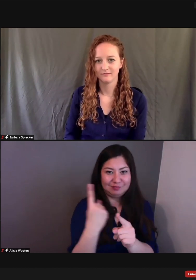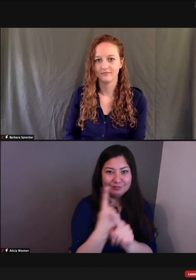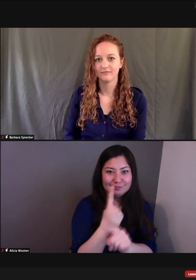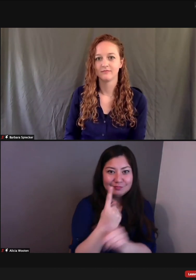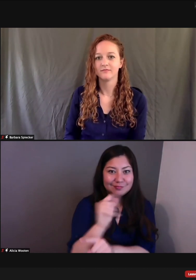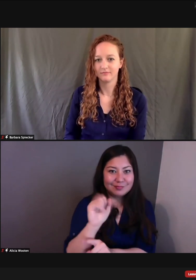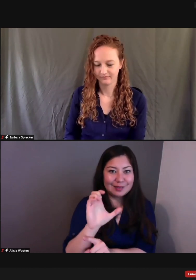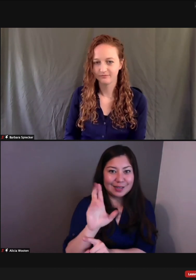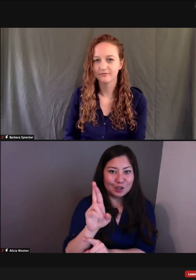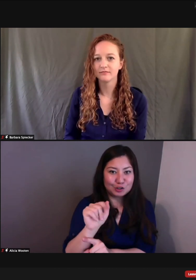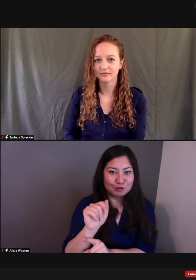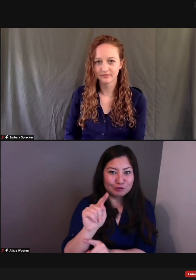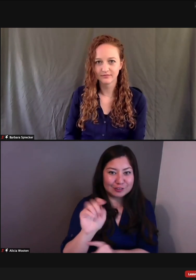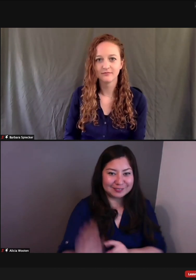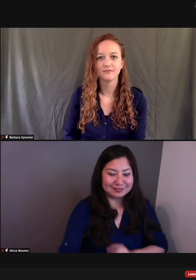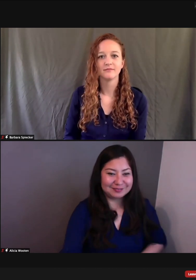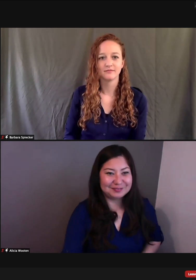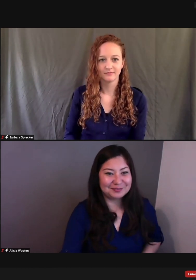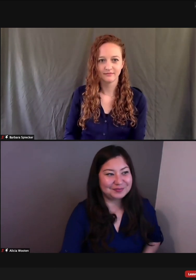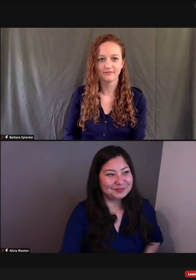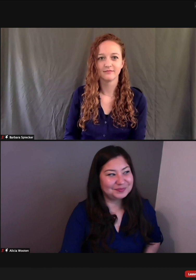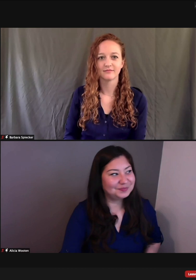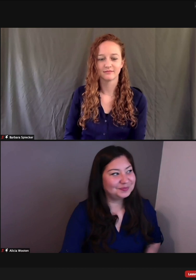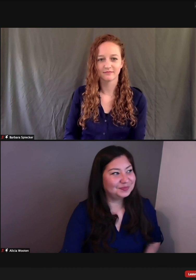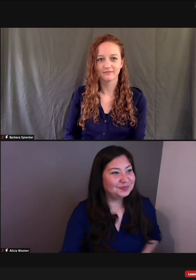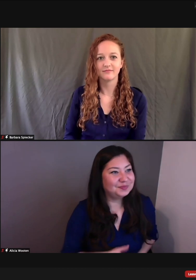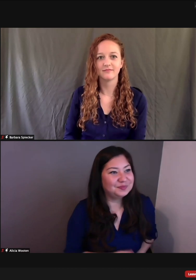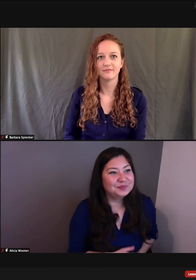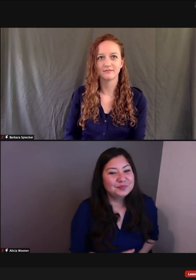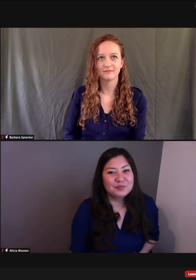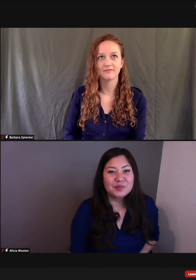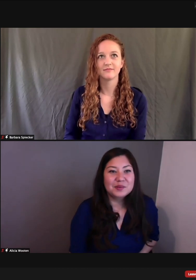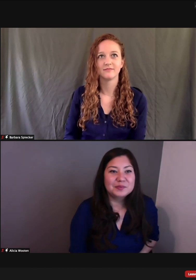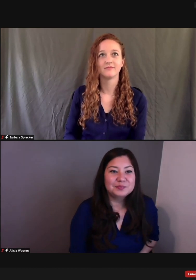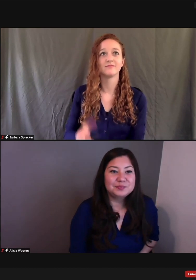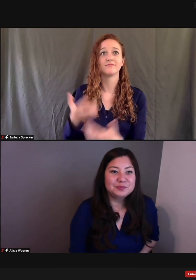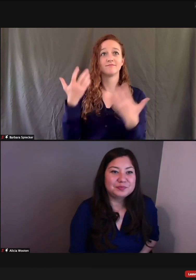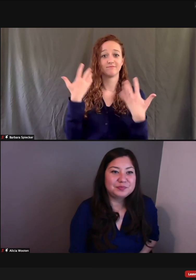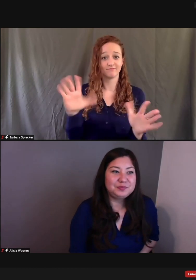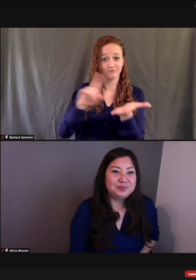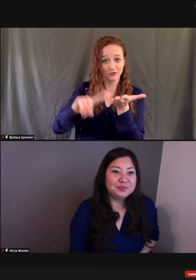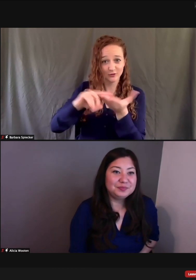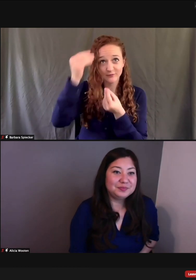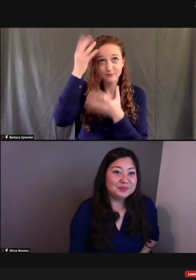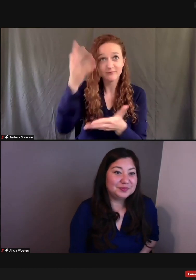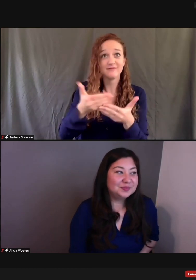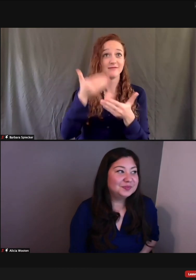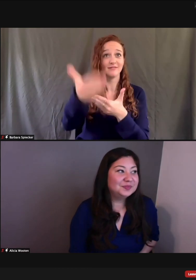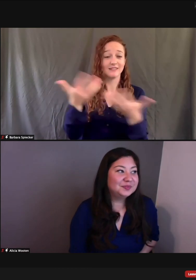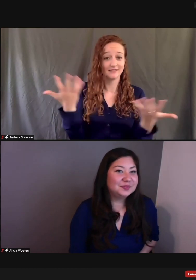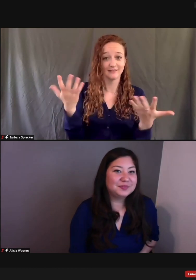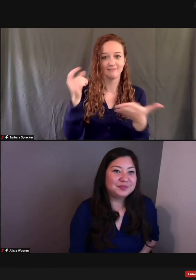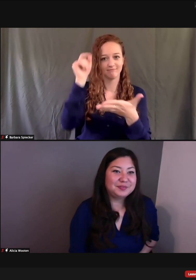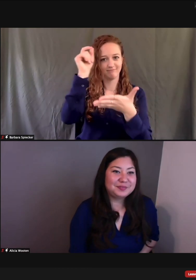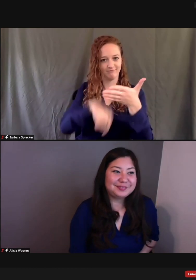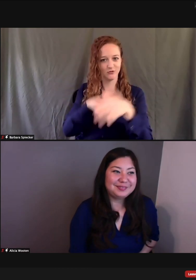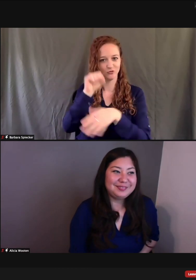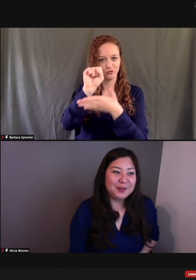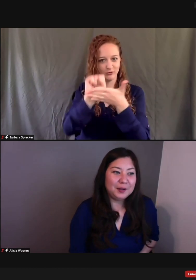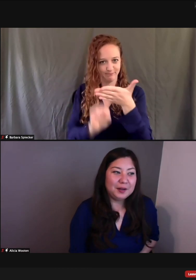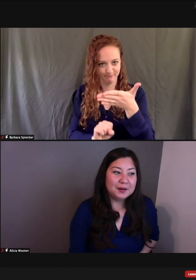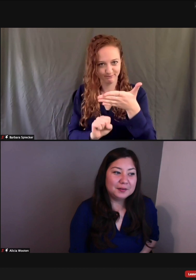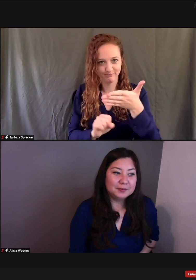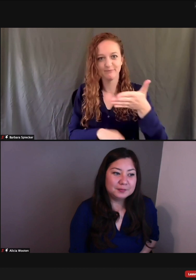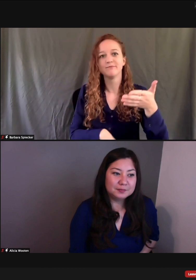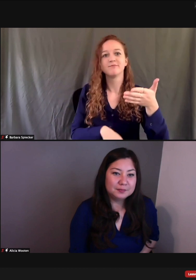scientific articles and also popular scientific magazines and journals.